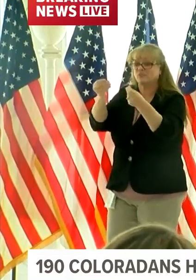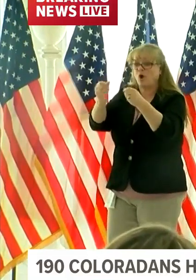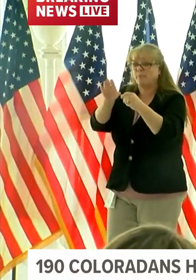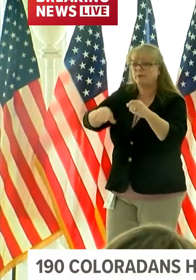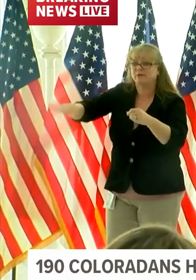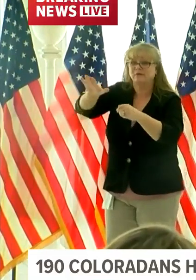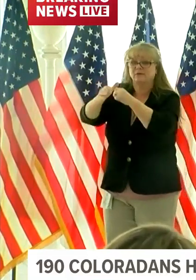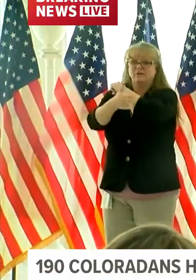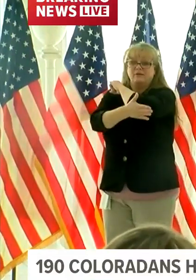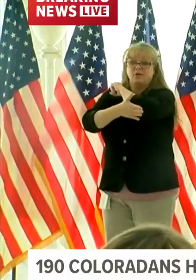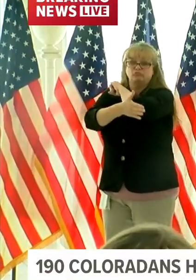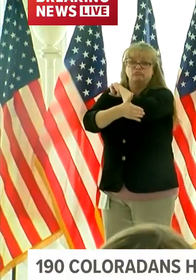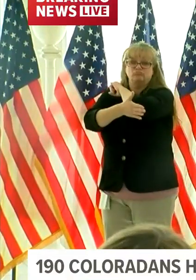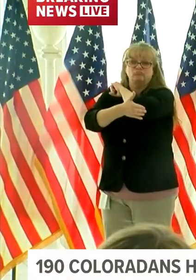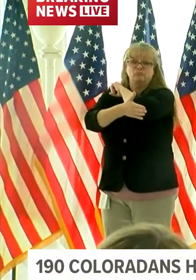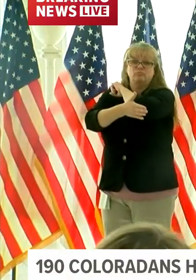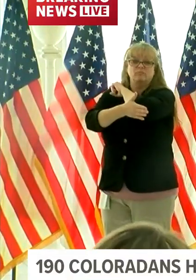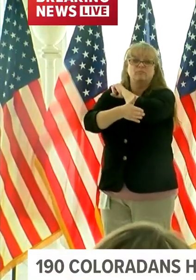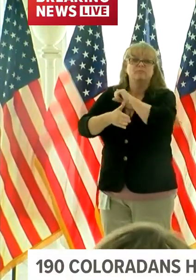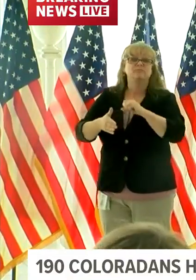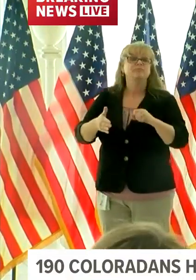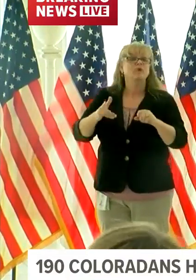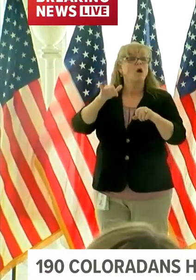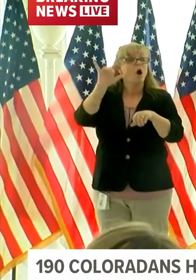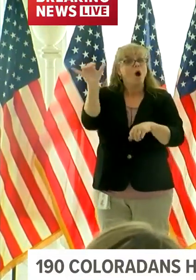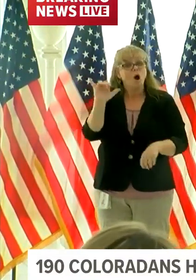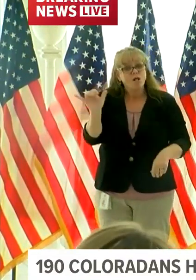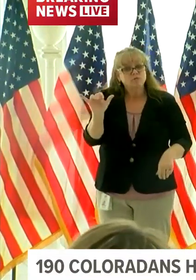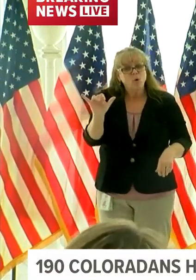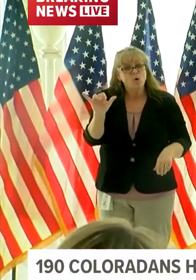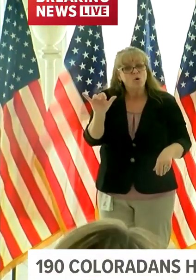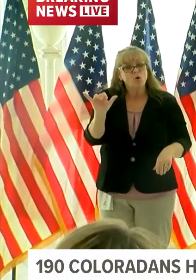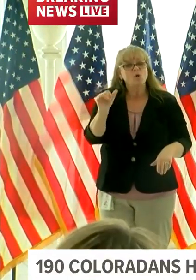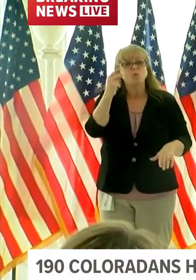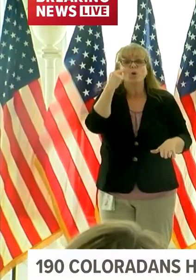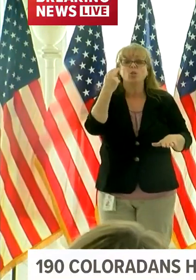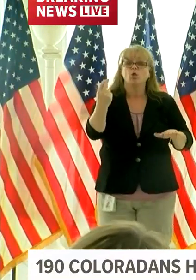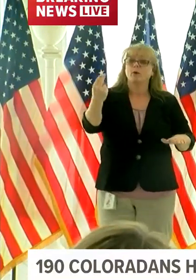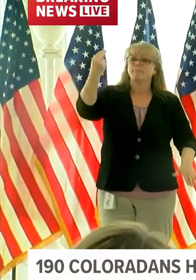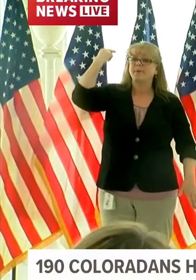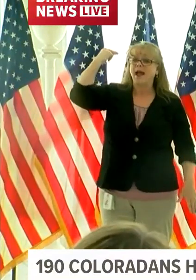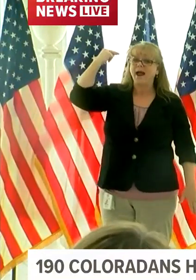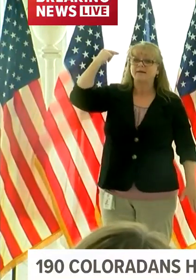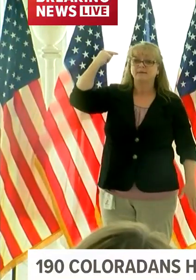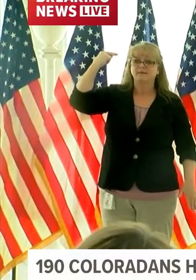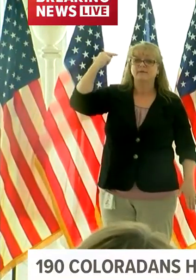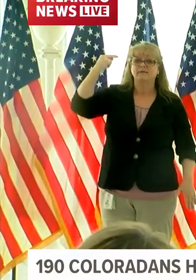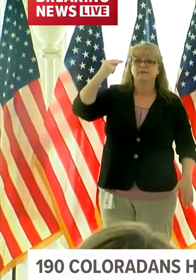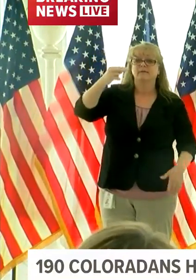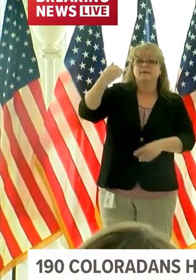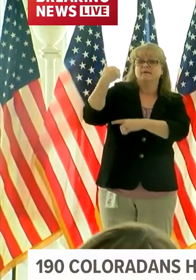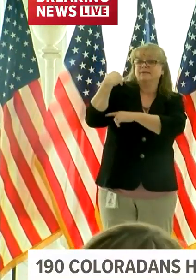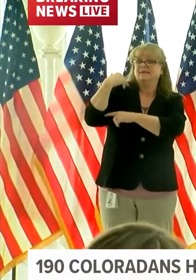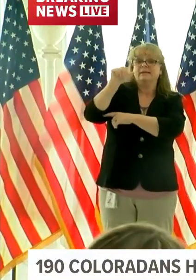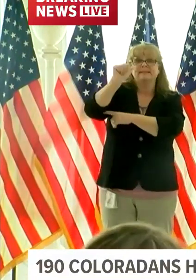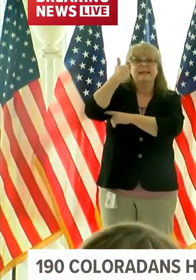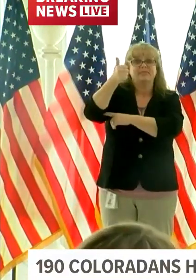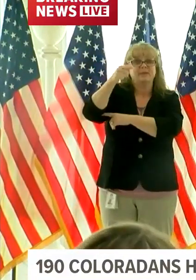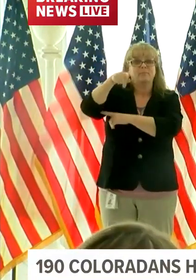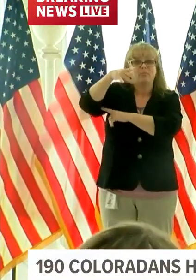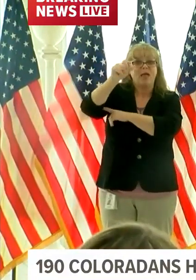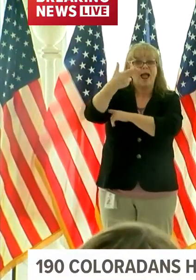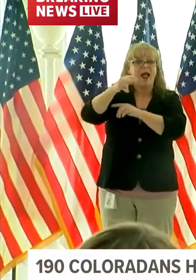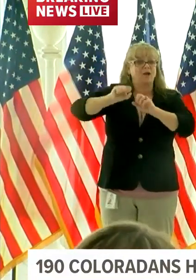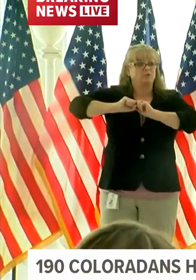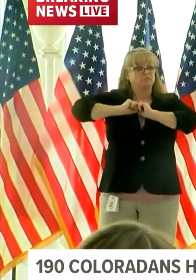commemorating the 10 plagues which were necessary to get people to freedom. There's a Hebrew song that in